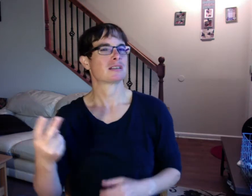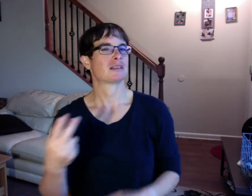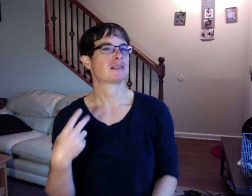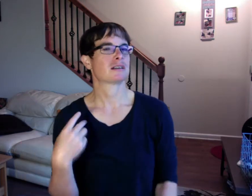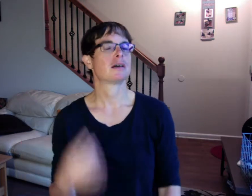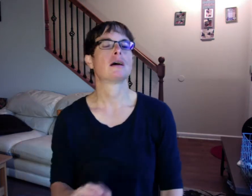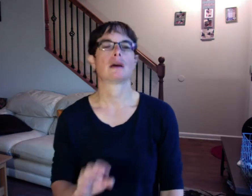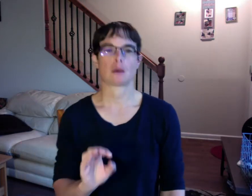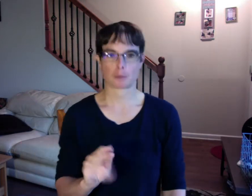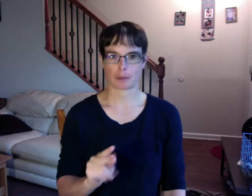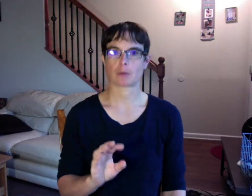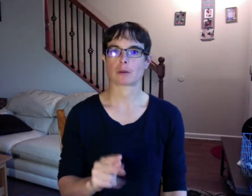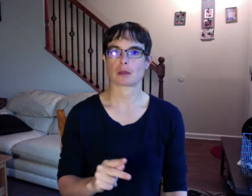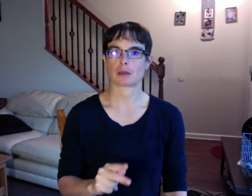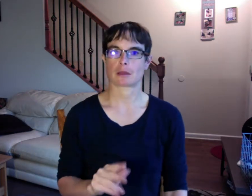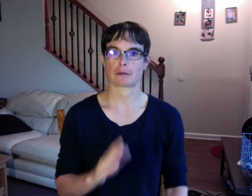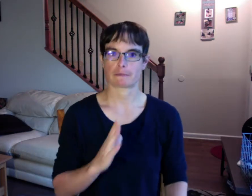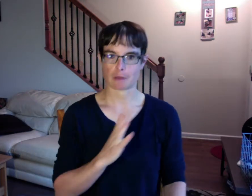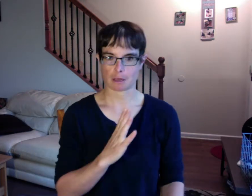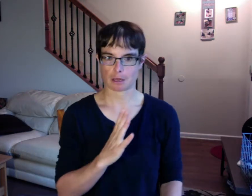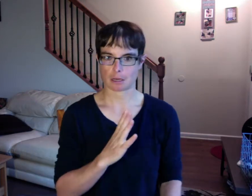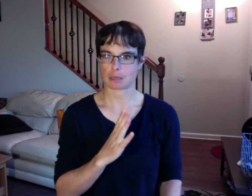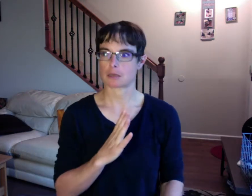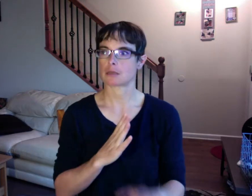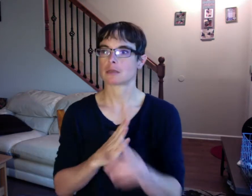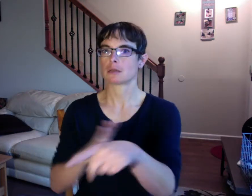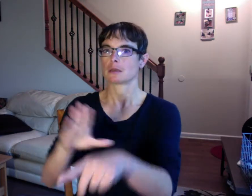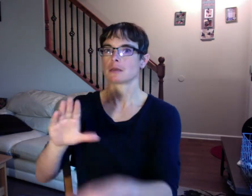Okay, good. And Christian?